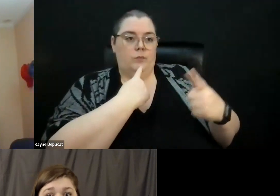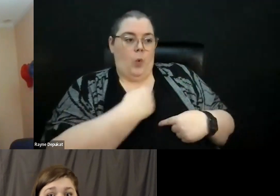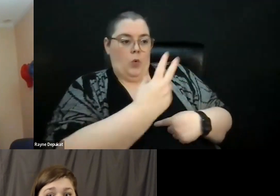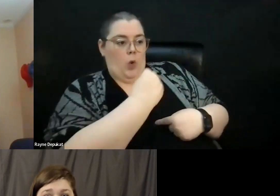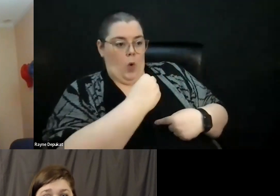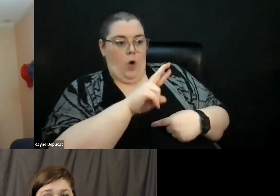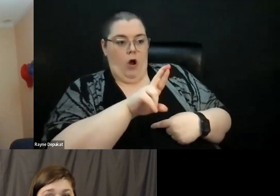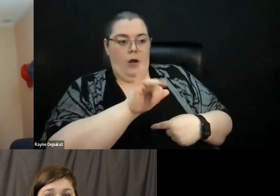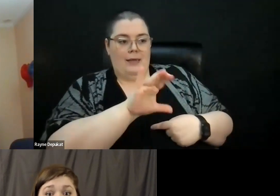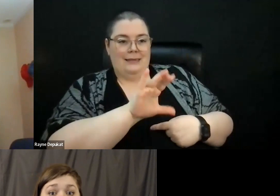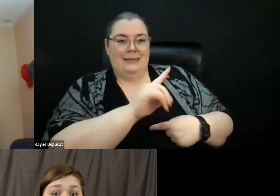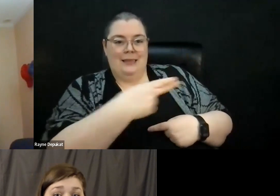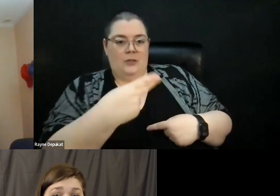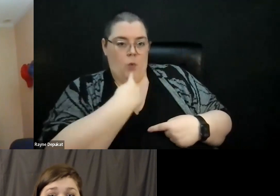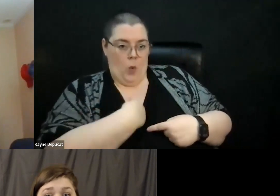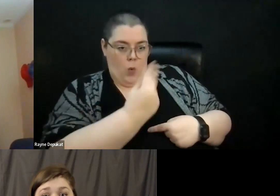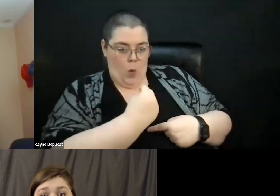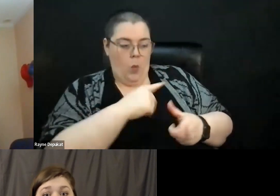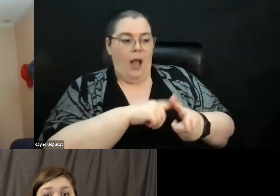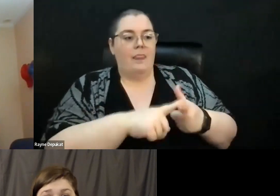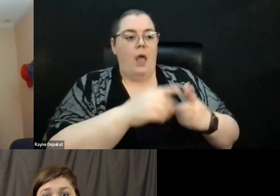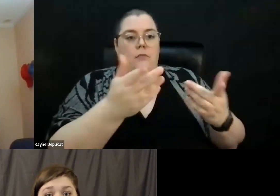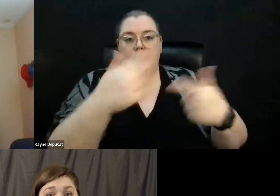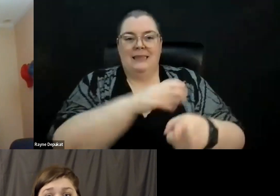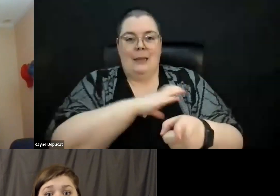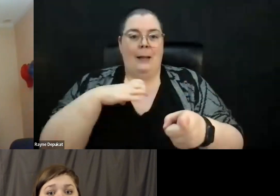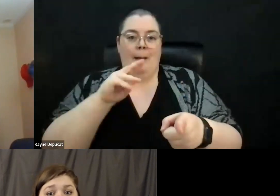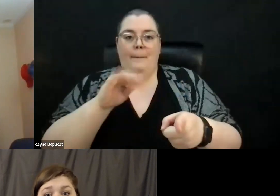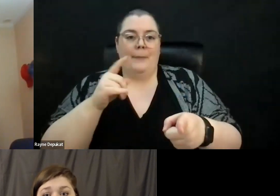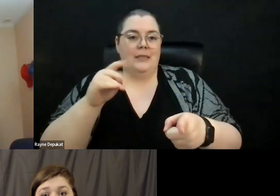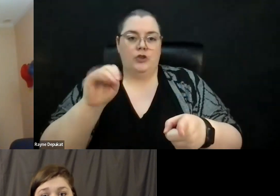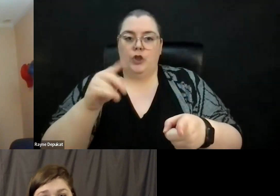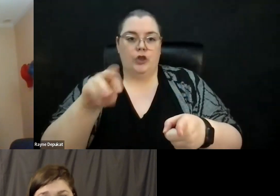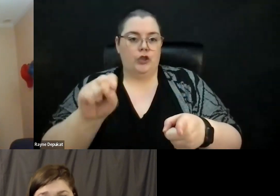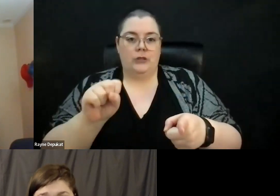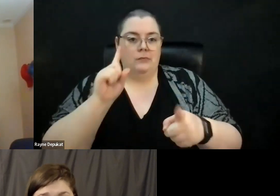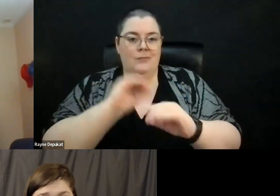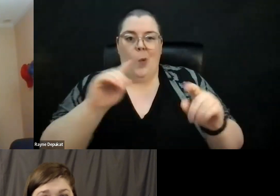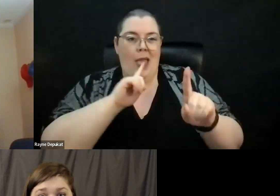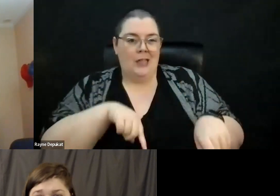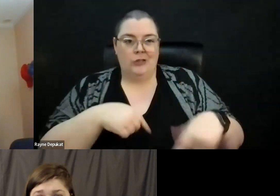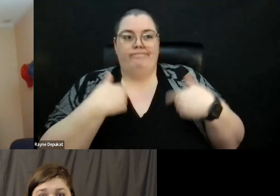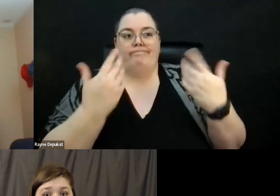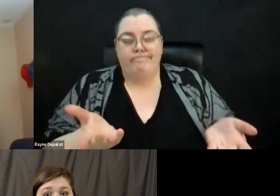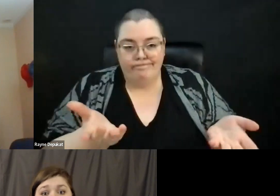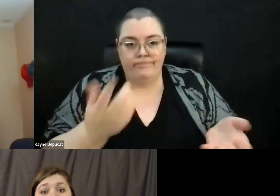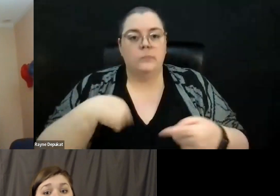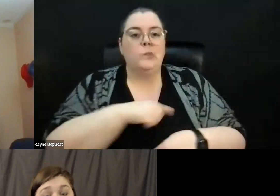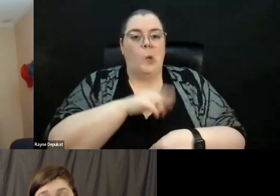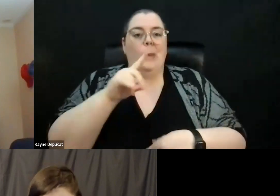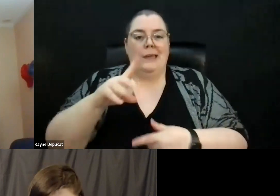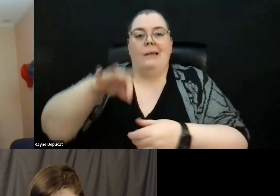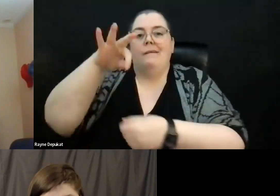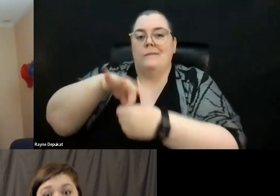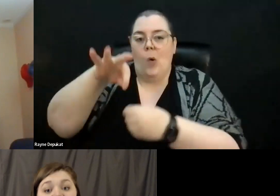because we were told no, RICHH told us no, and then the commissioners did not give us